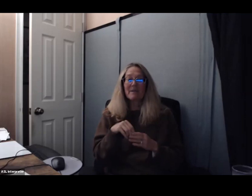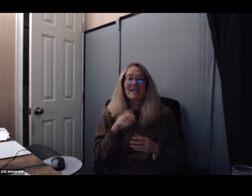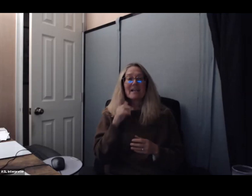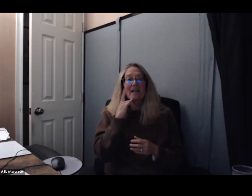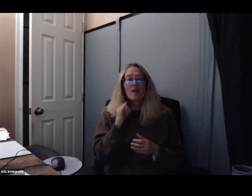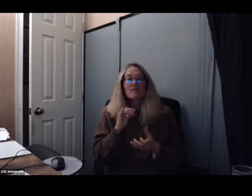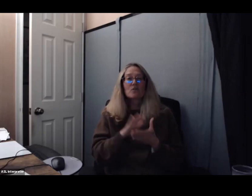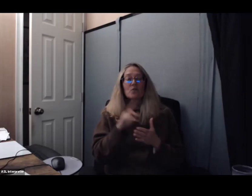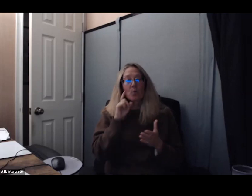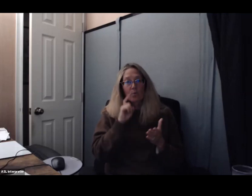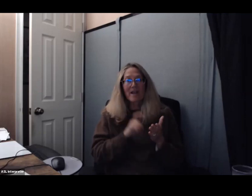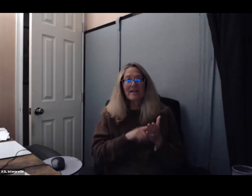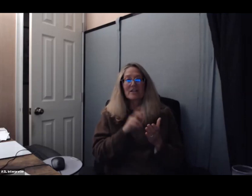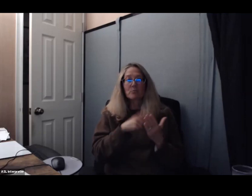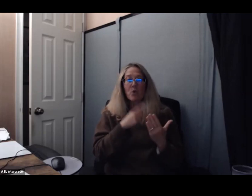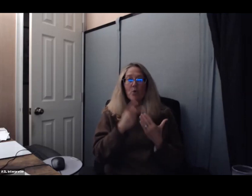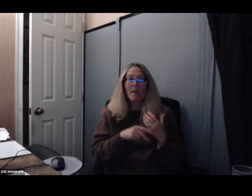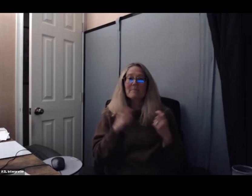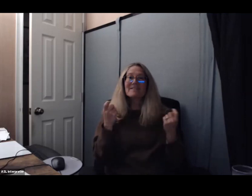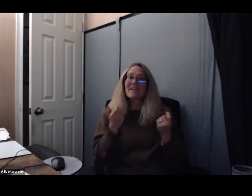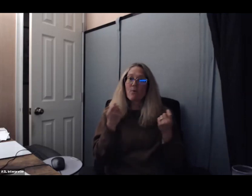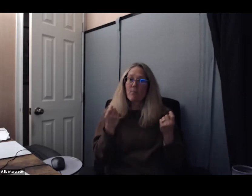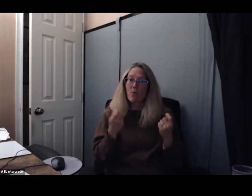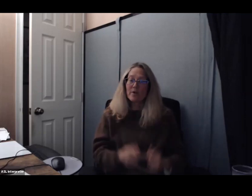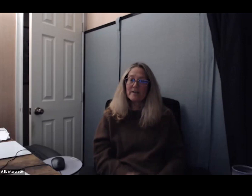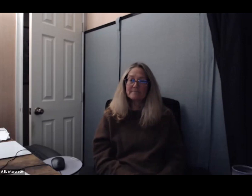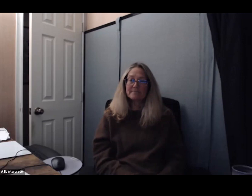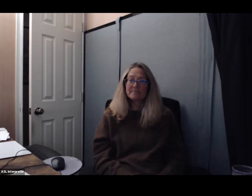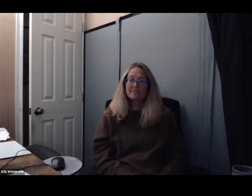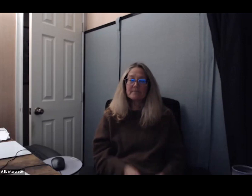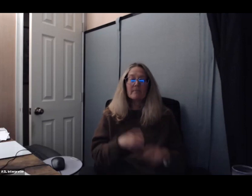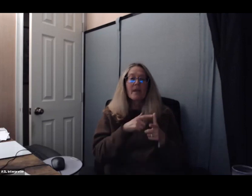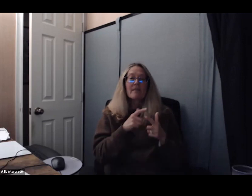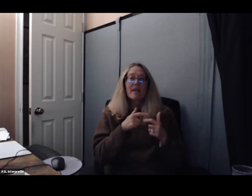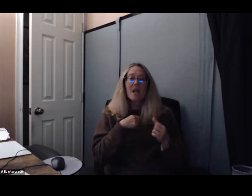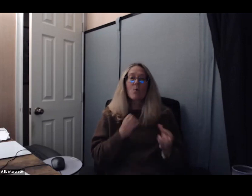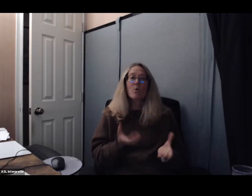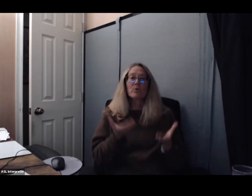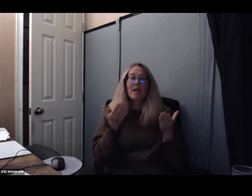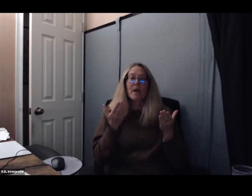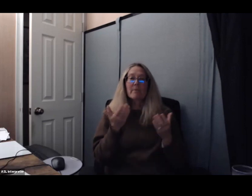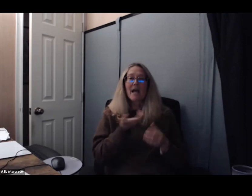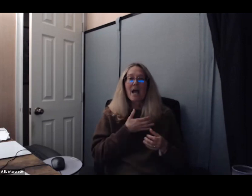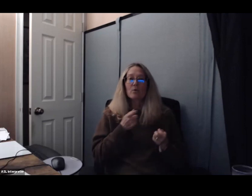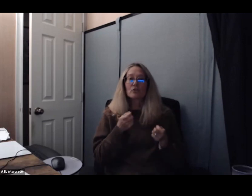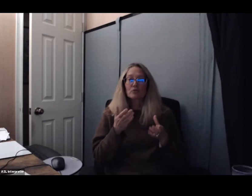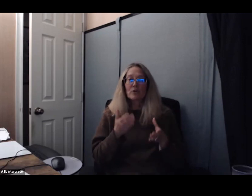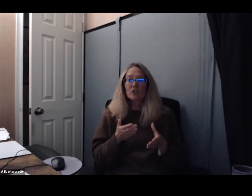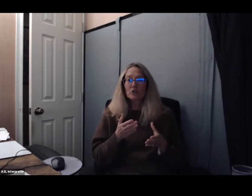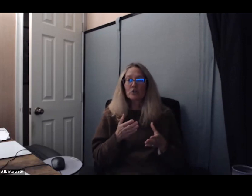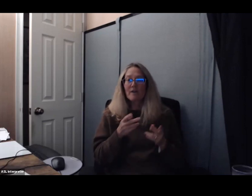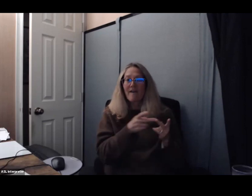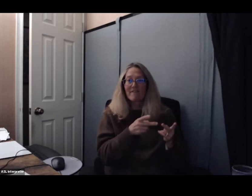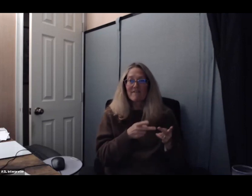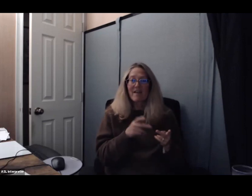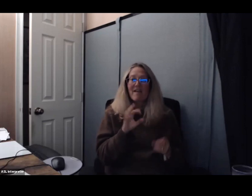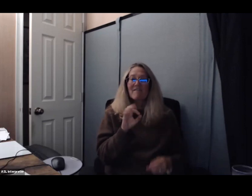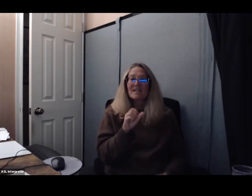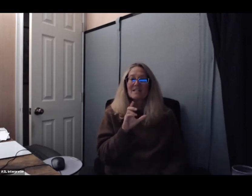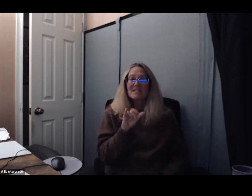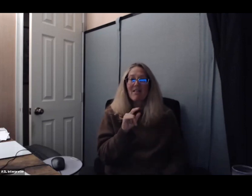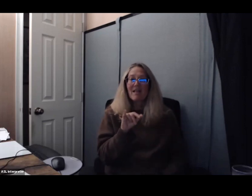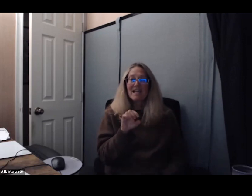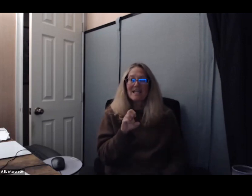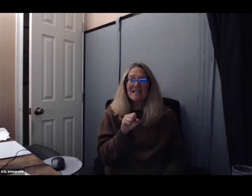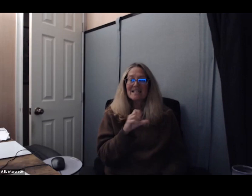School Recognition Program ceremony. And with that, I'd like to bring up our Director of Facilities and our